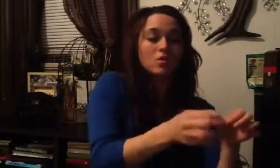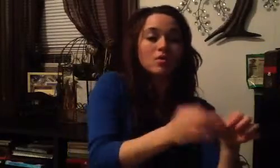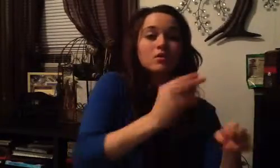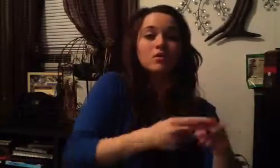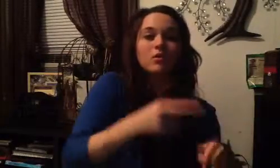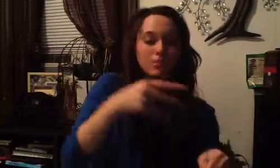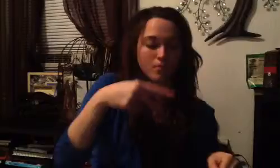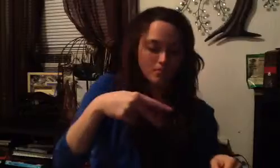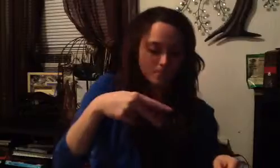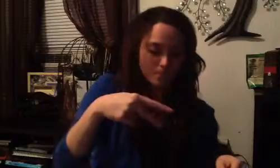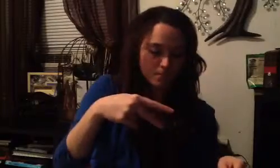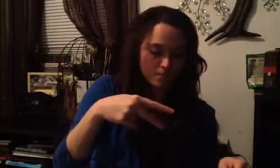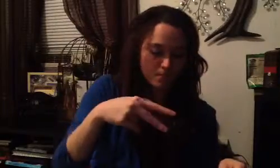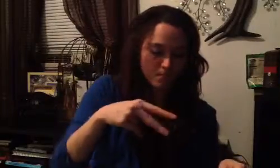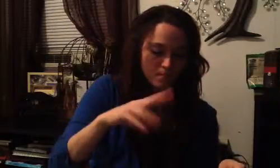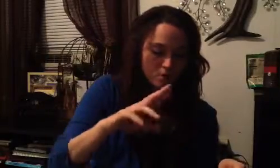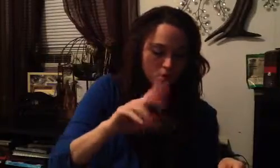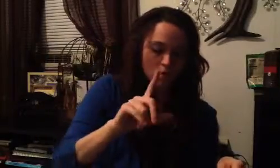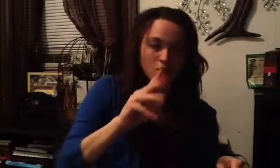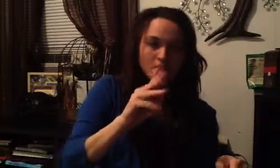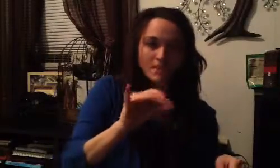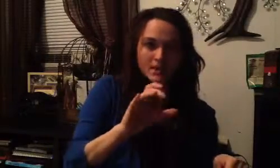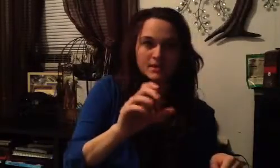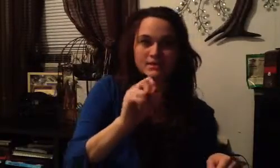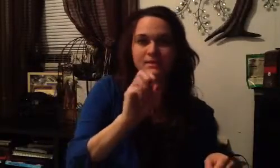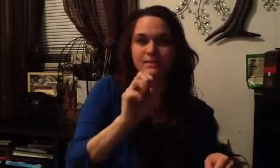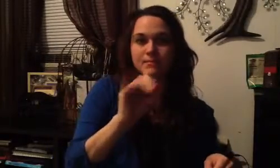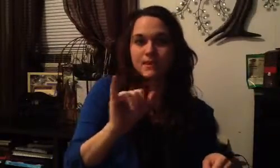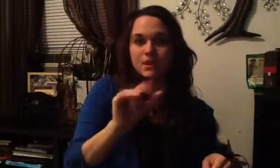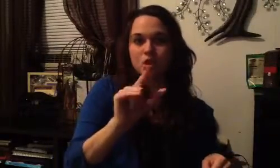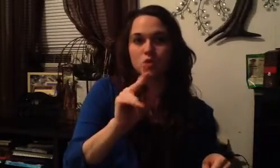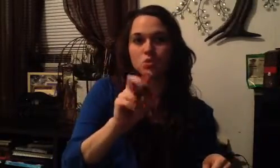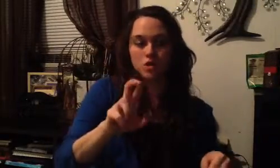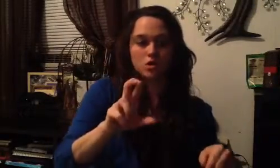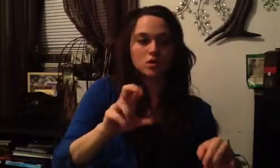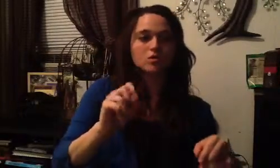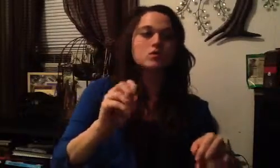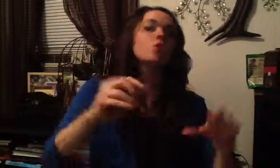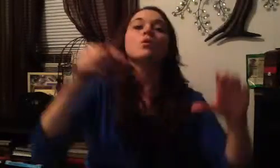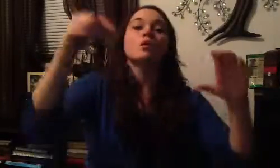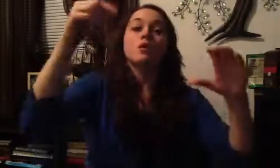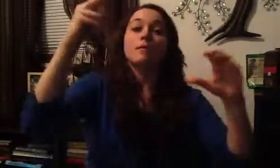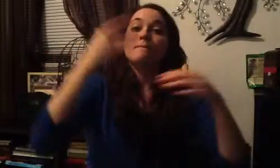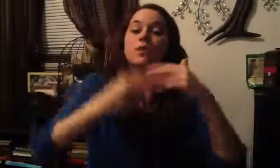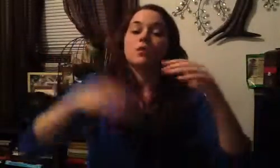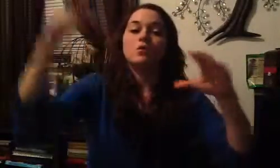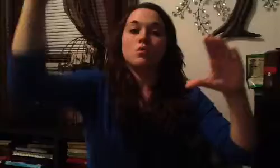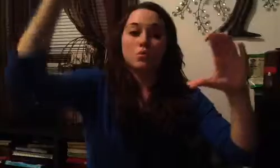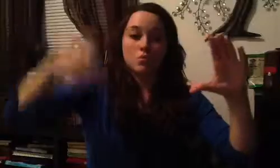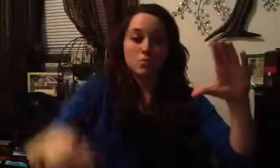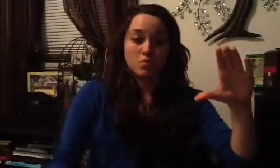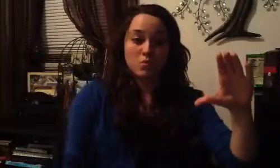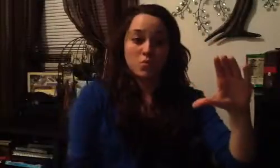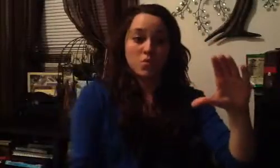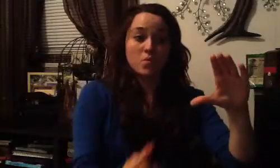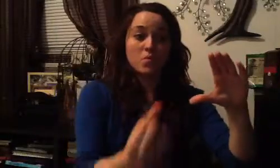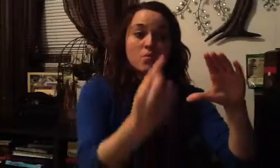Let's follow that up into the aorta and the arch of the aorta. So here's